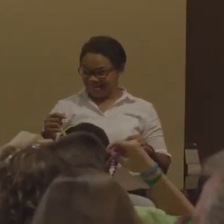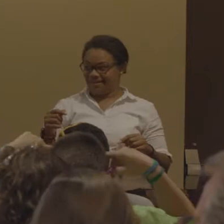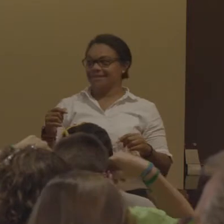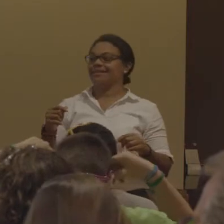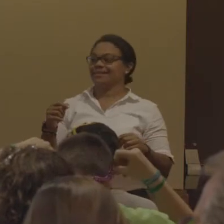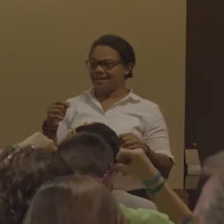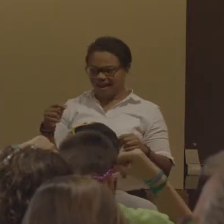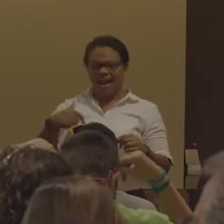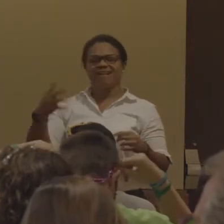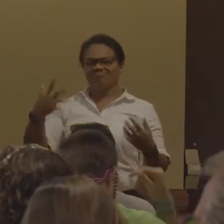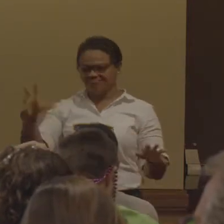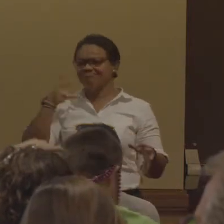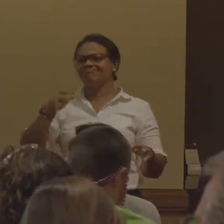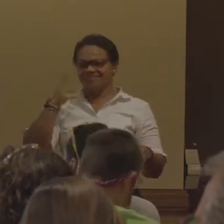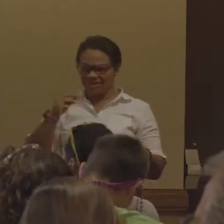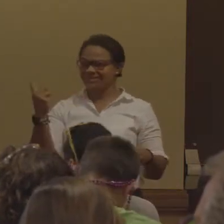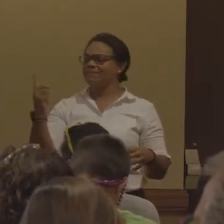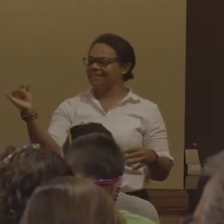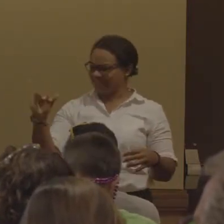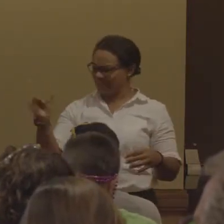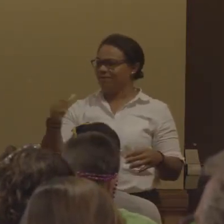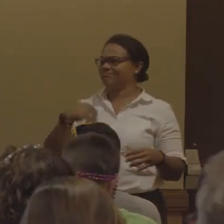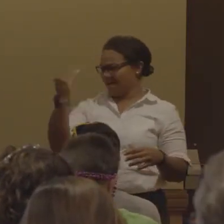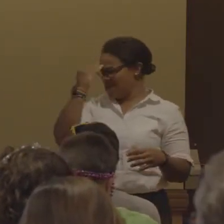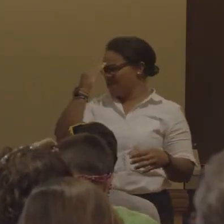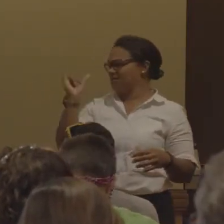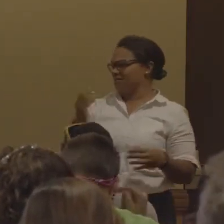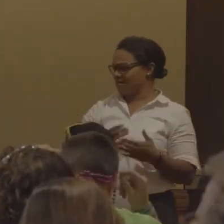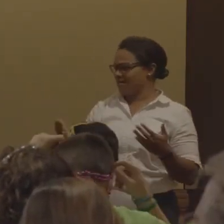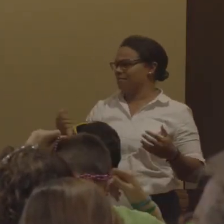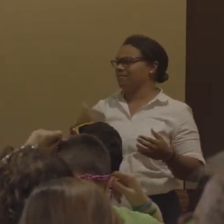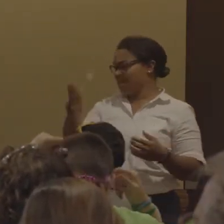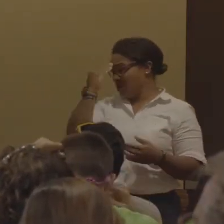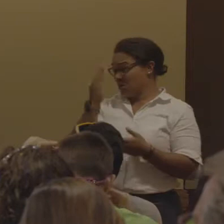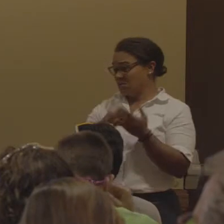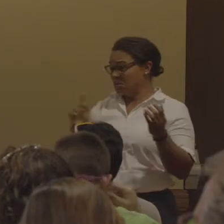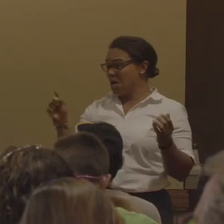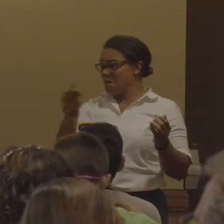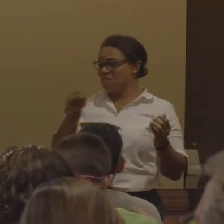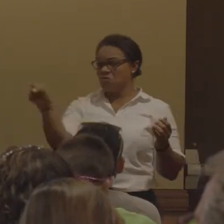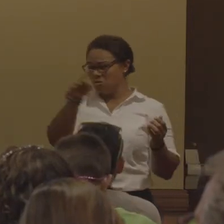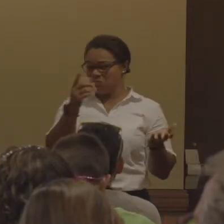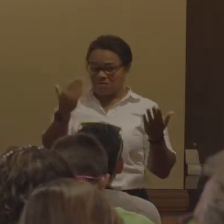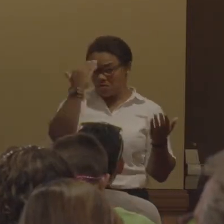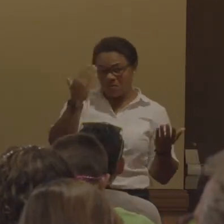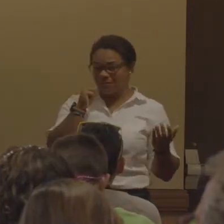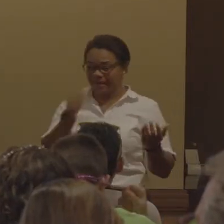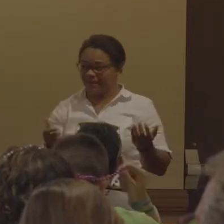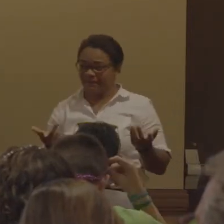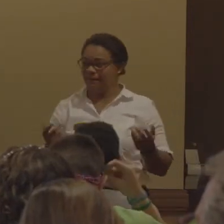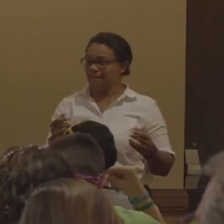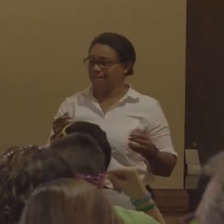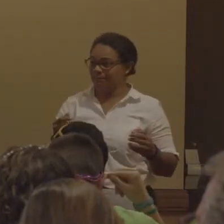someone else that I know from that same thing, and I don't know if some of you guys went to that or not.